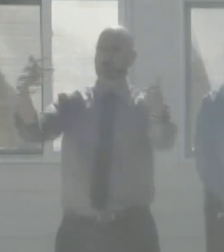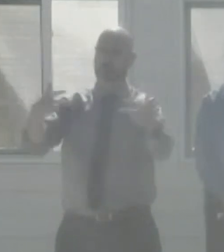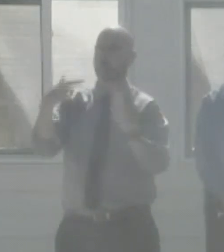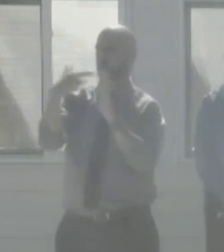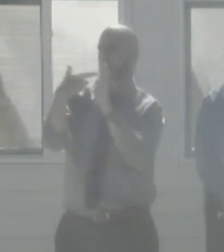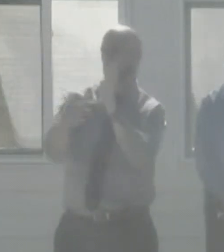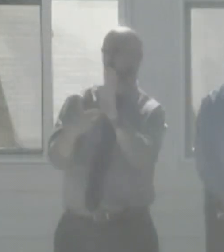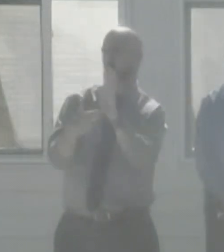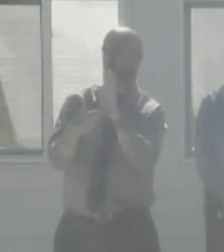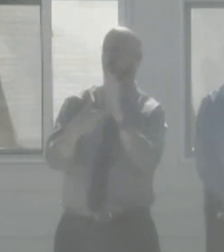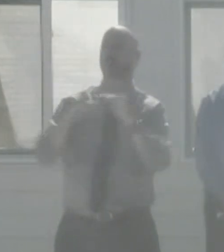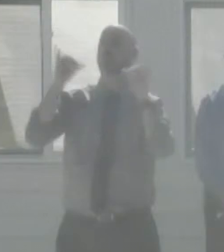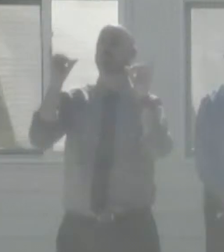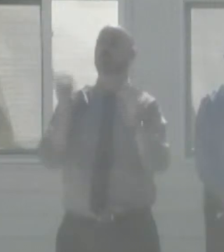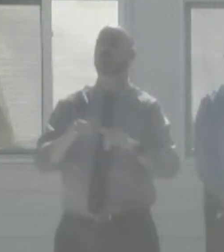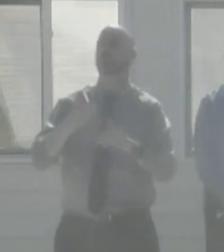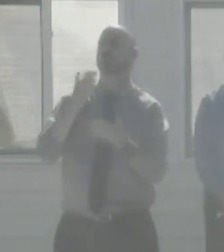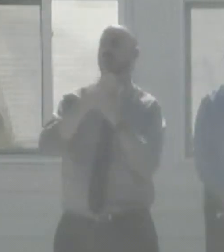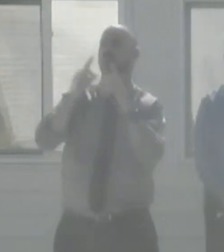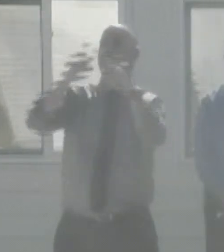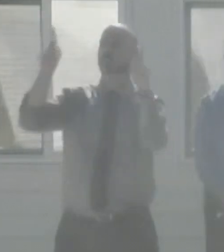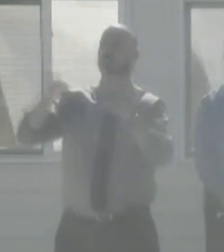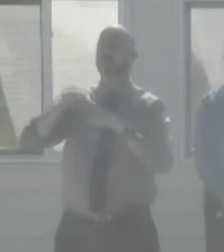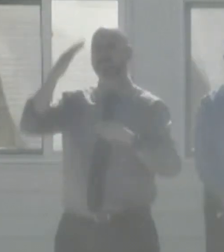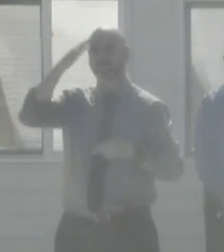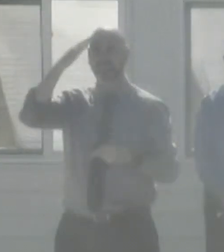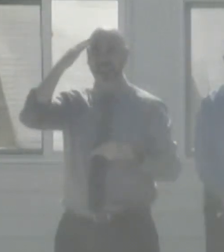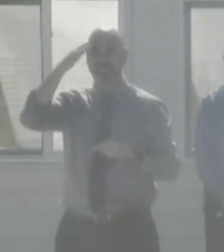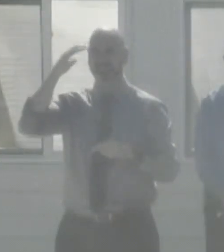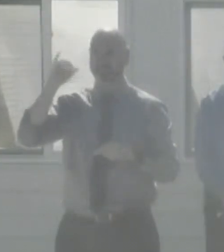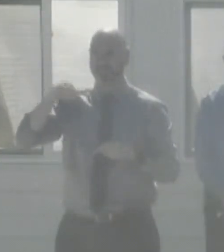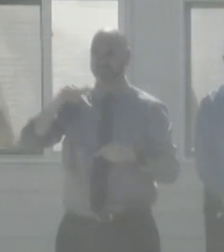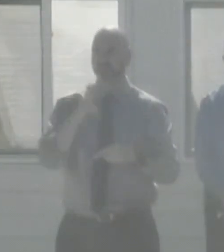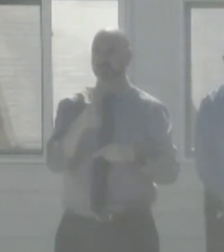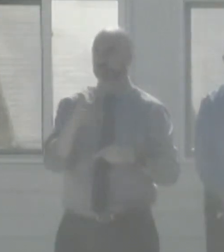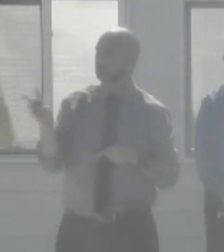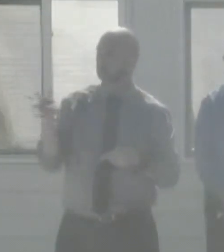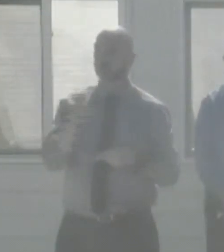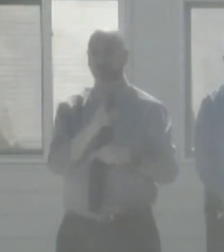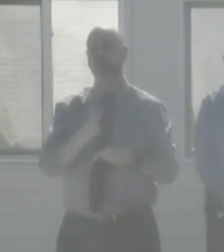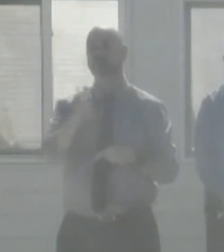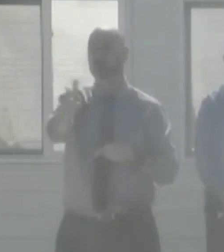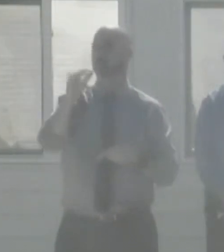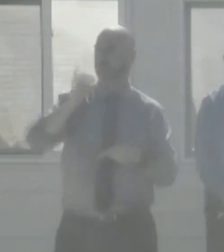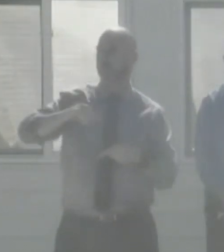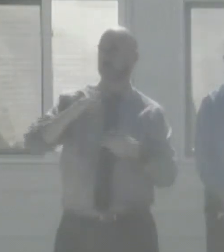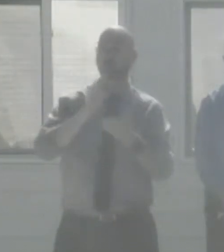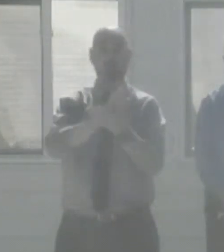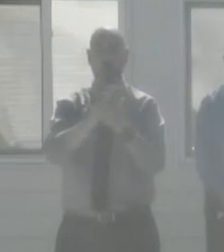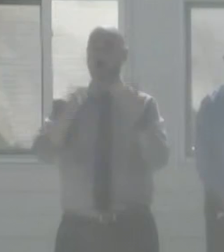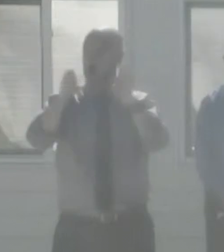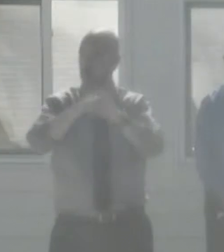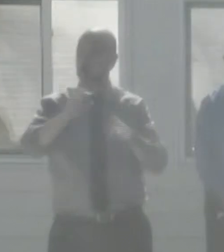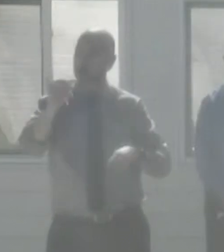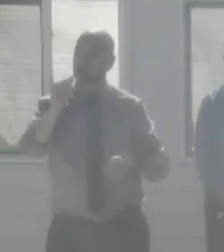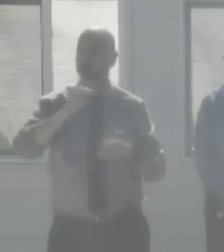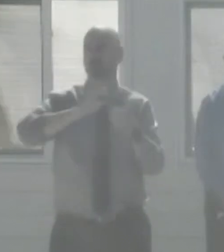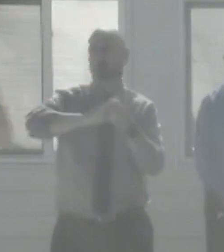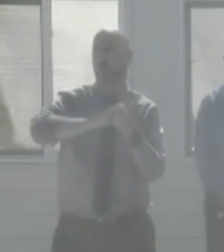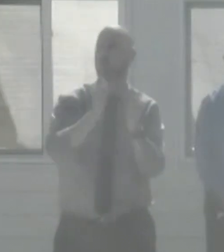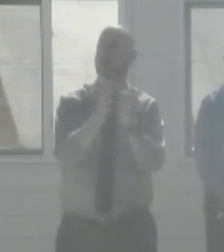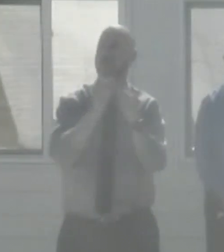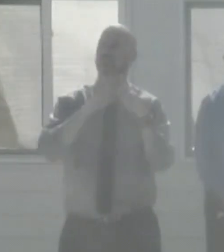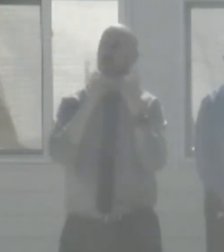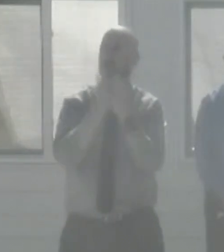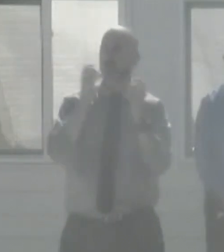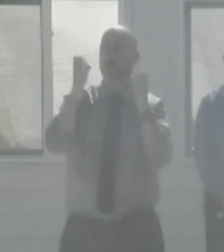would on a stop sign. There are many schools closed today, but we're working with the Department of Education to have schools resume as quickly